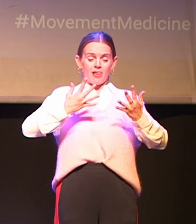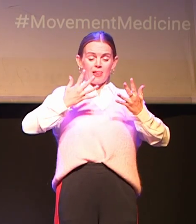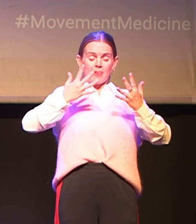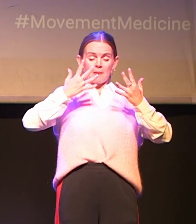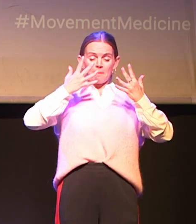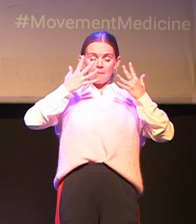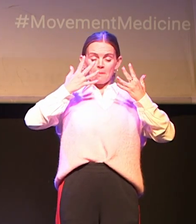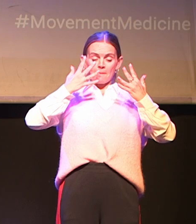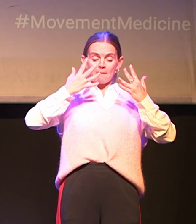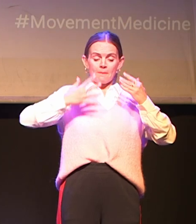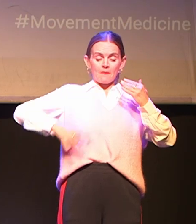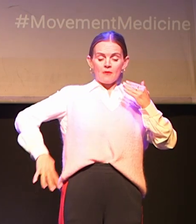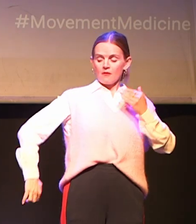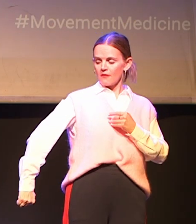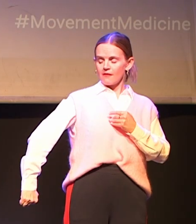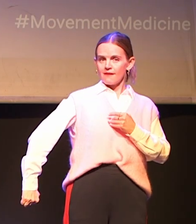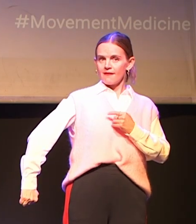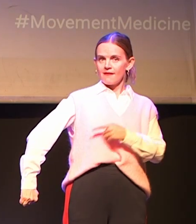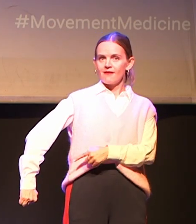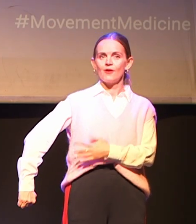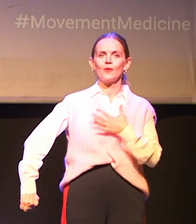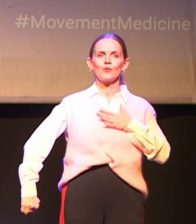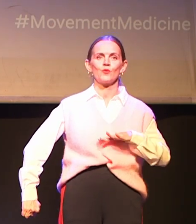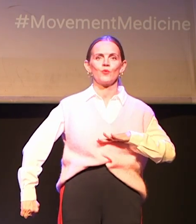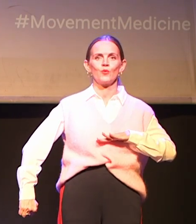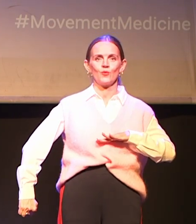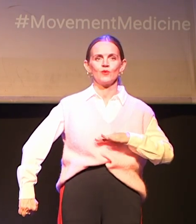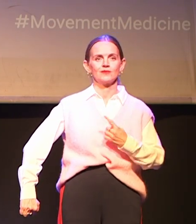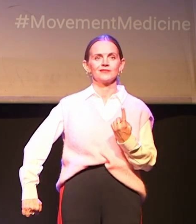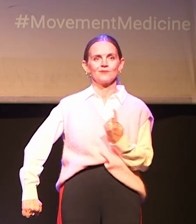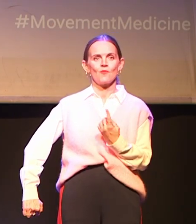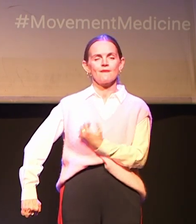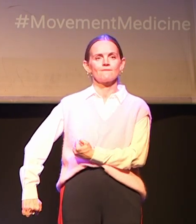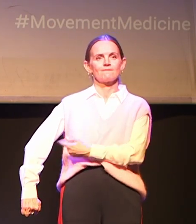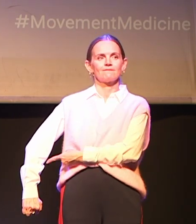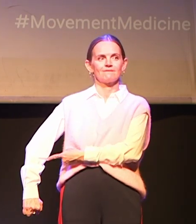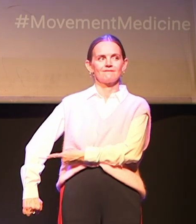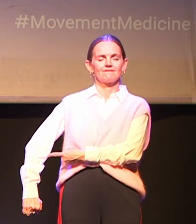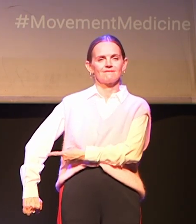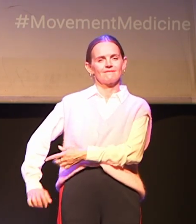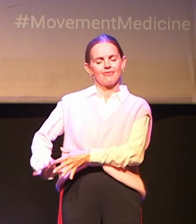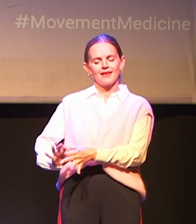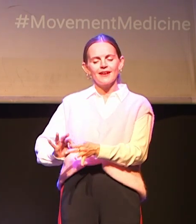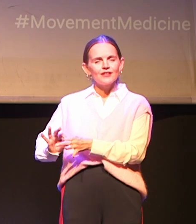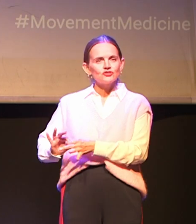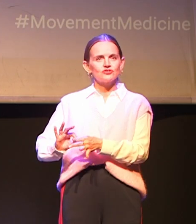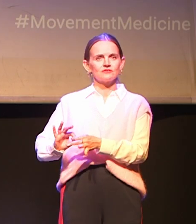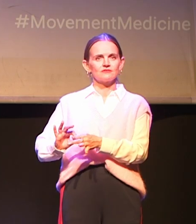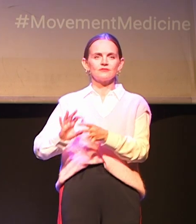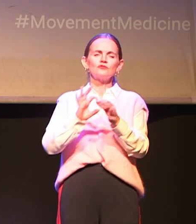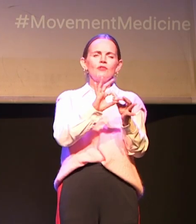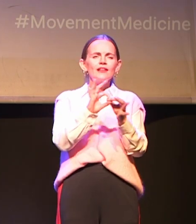some point you'll go, oh, your hand. Oh, you're here. That connection, that relationship,